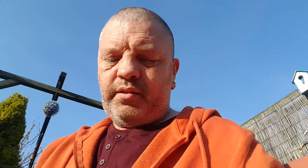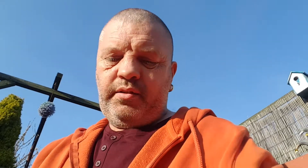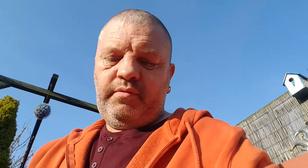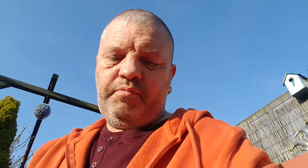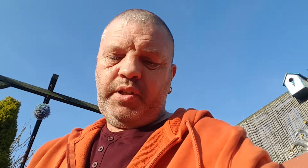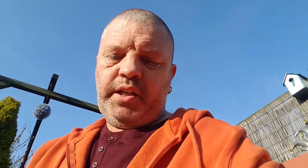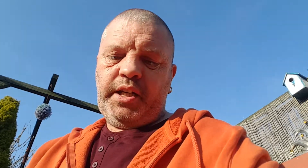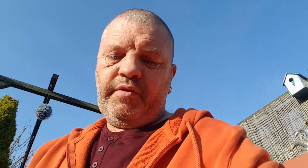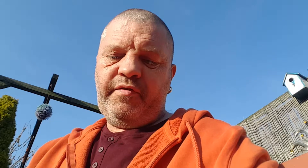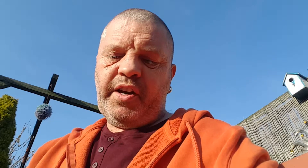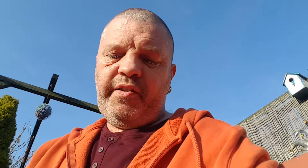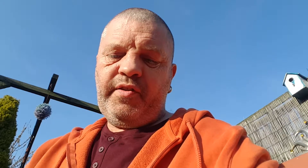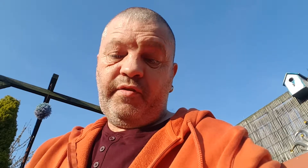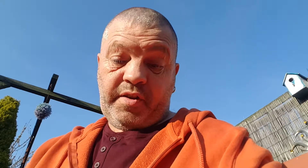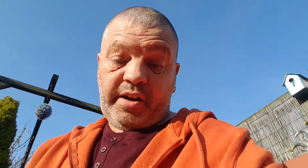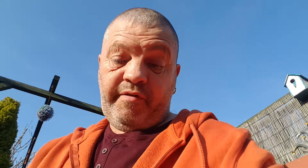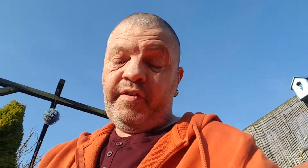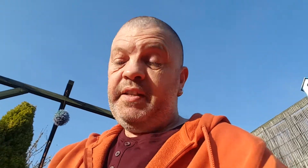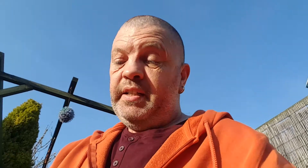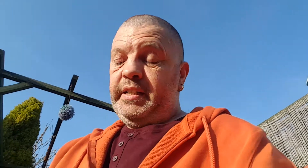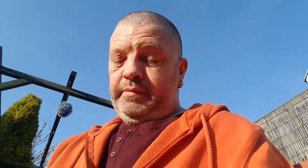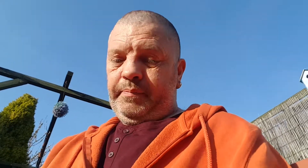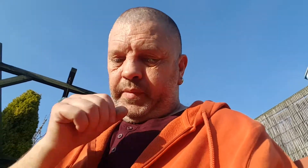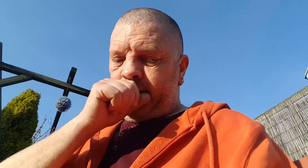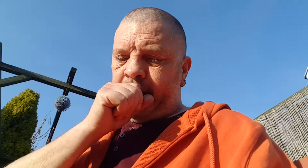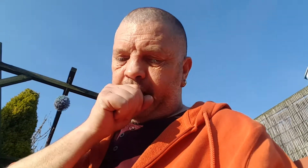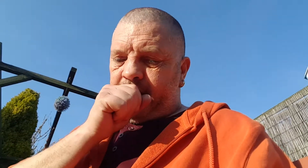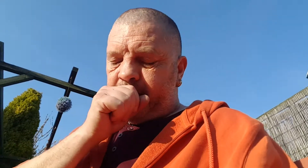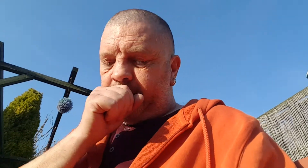It's 5 to 5 in the evening,